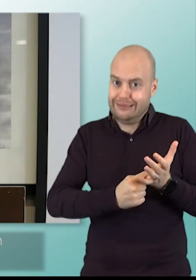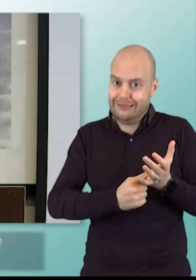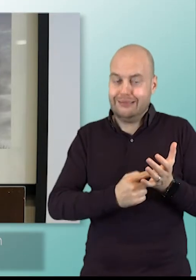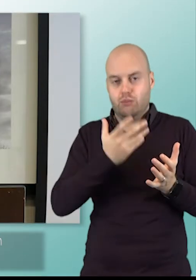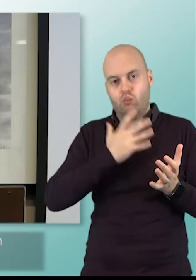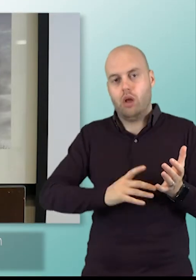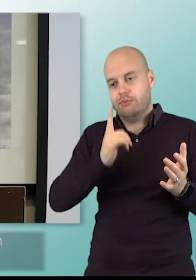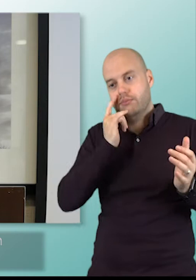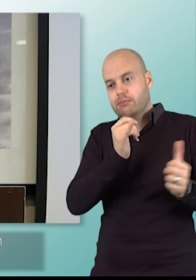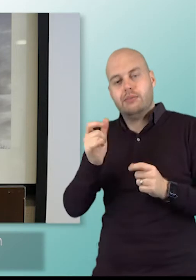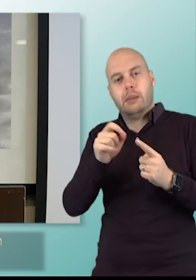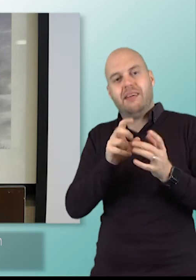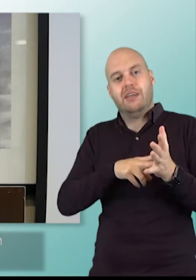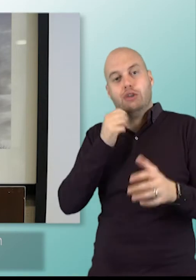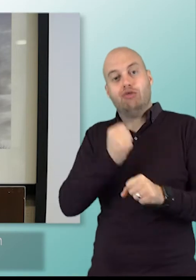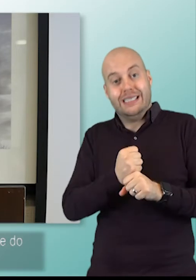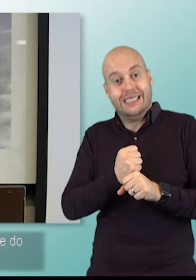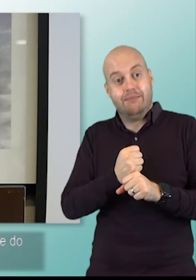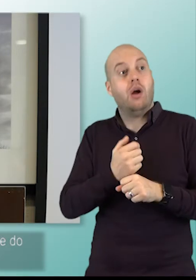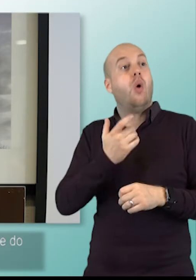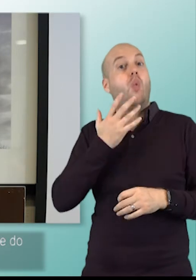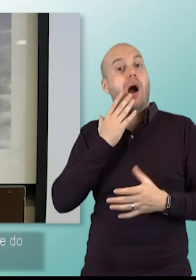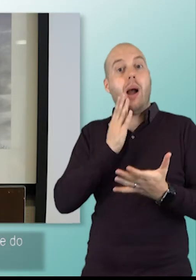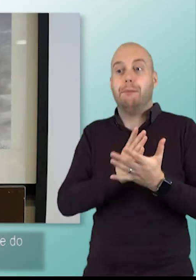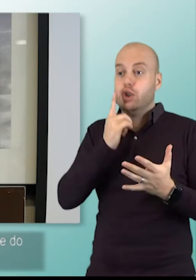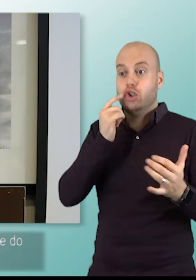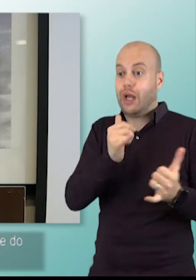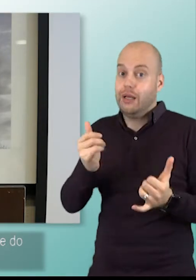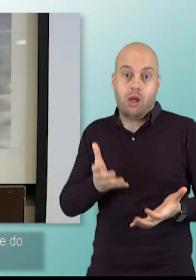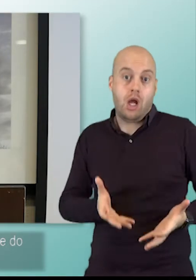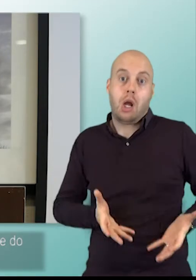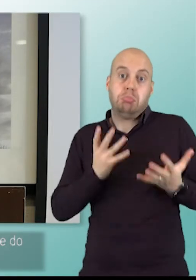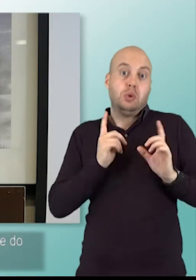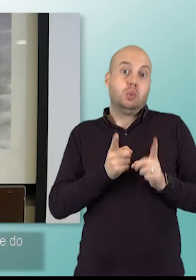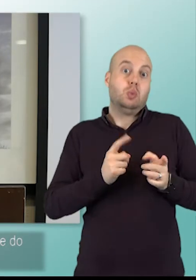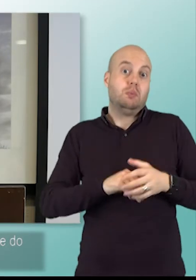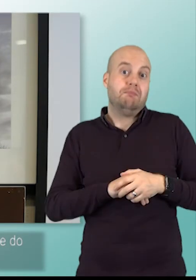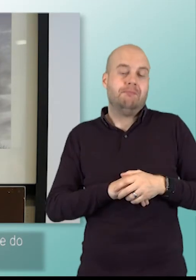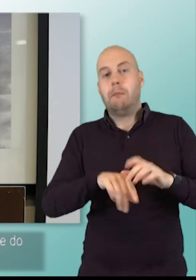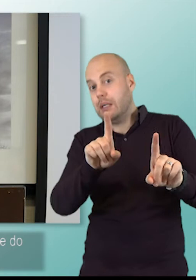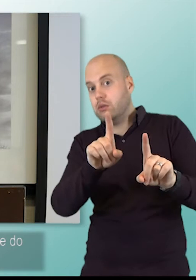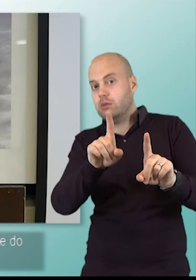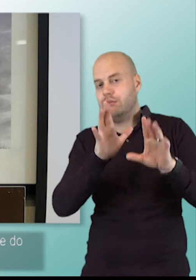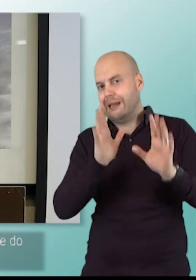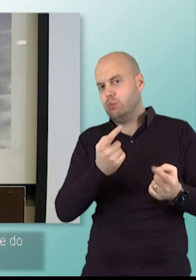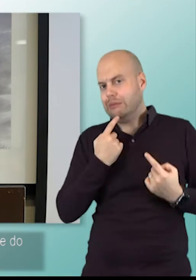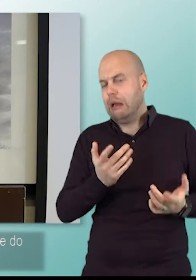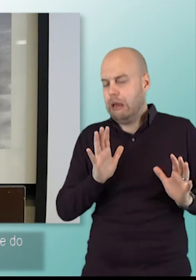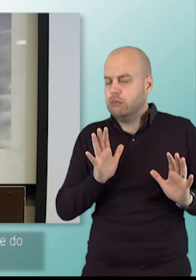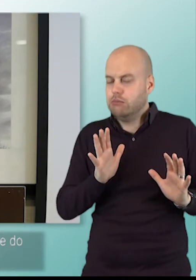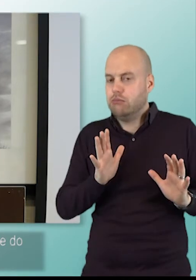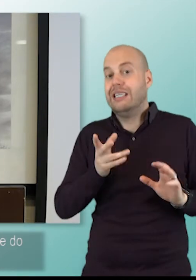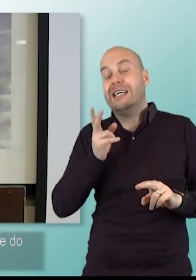as to who you would PVG check and when you would PVG check them. However, we do have to say that if you